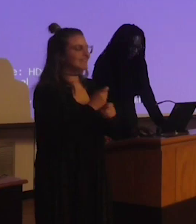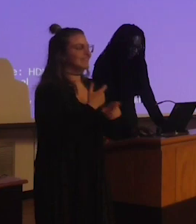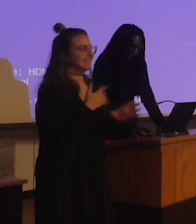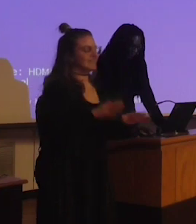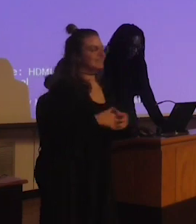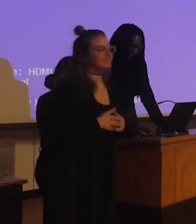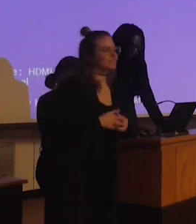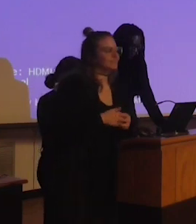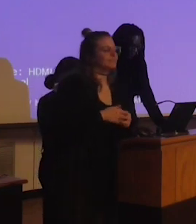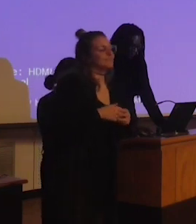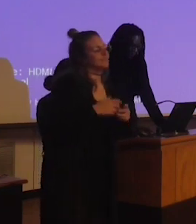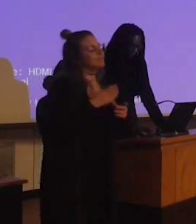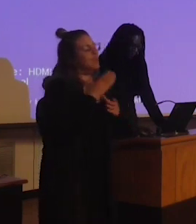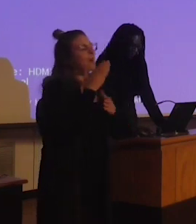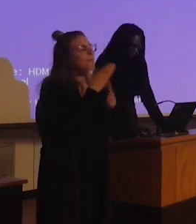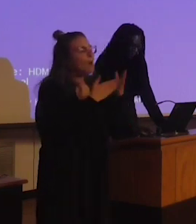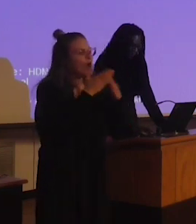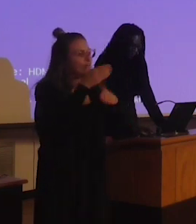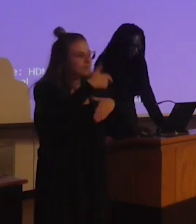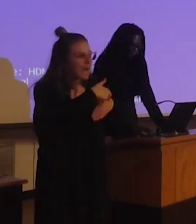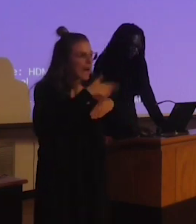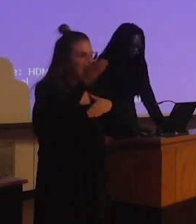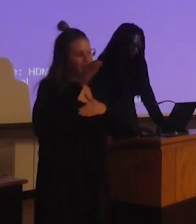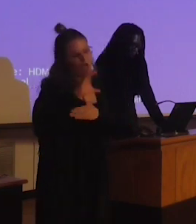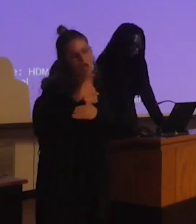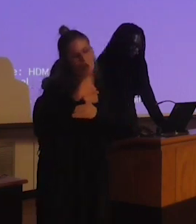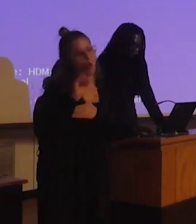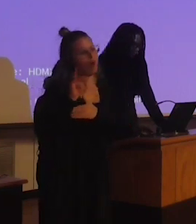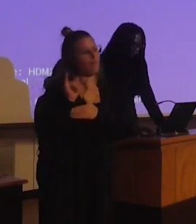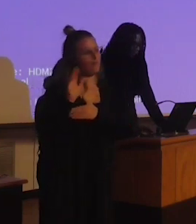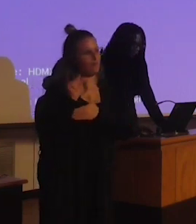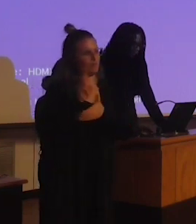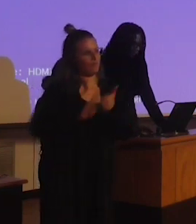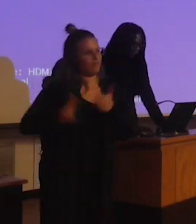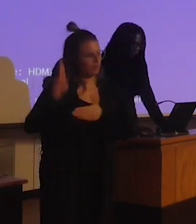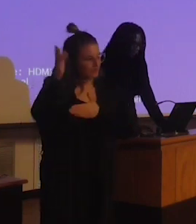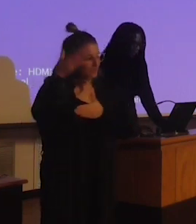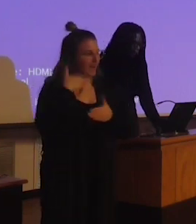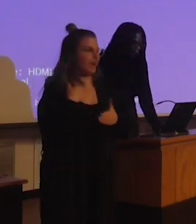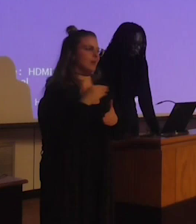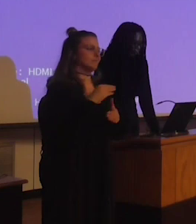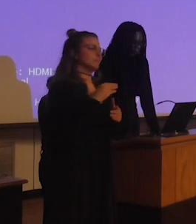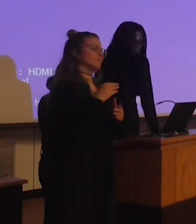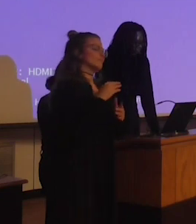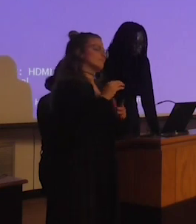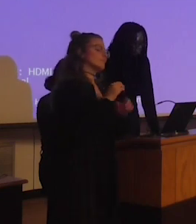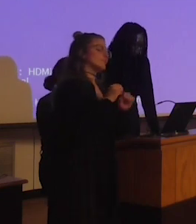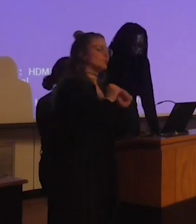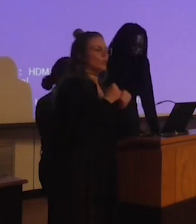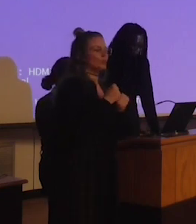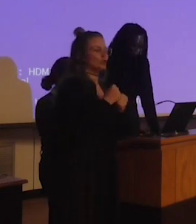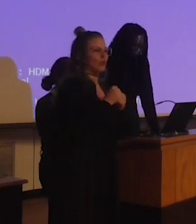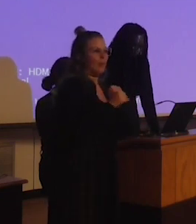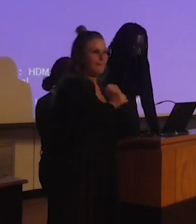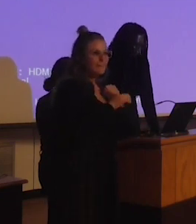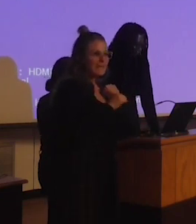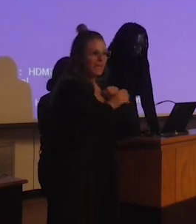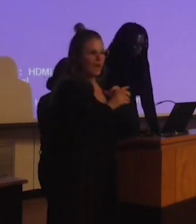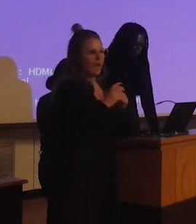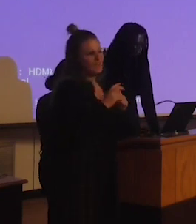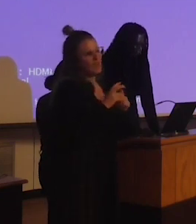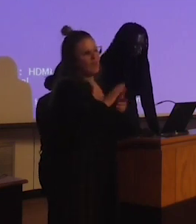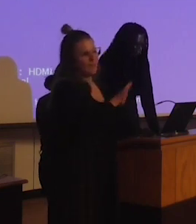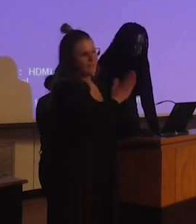Encompass. He is a part-time lecturer at Columbia University and social media director of the Peace Advocacy Network.